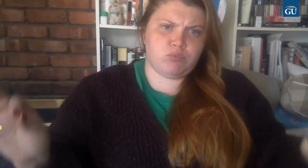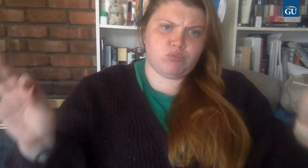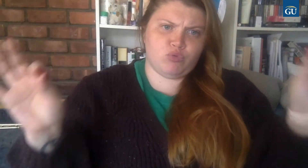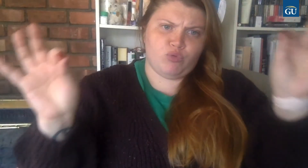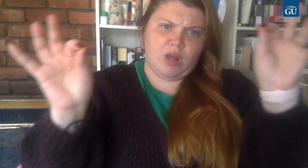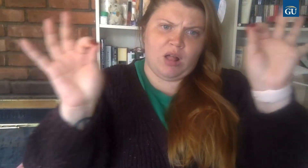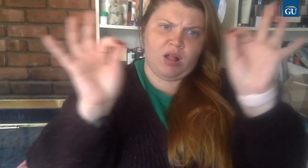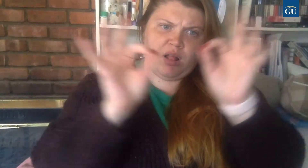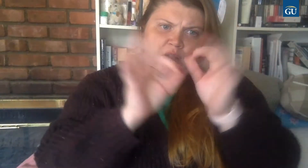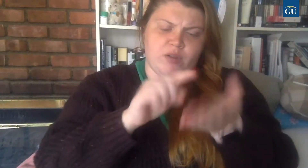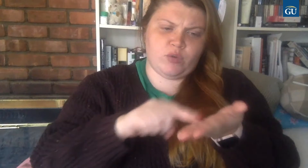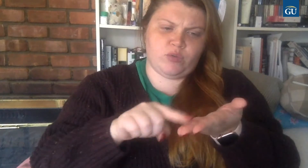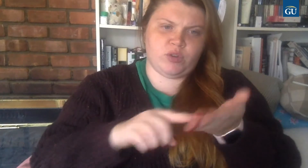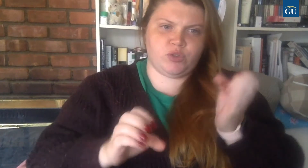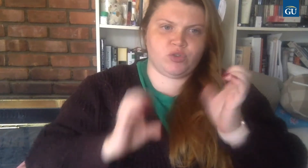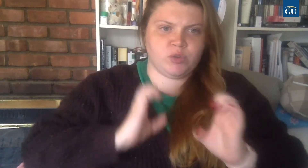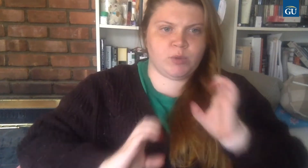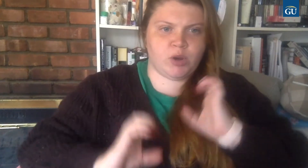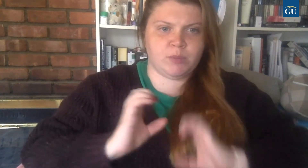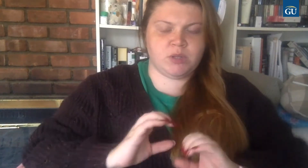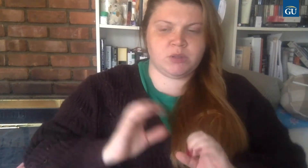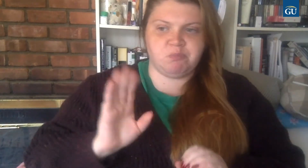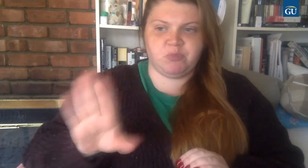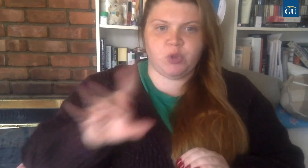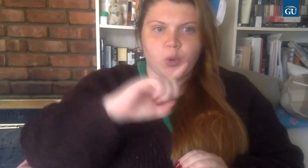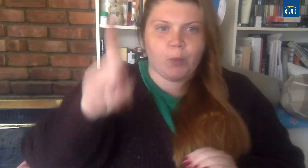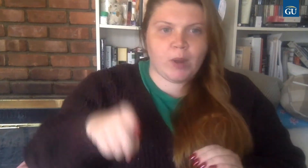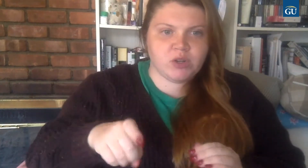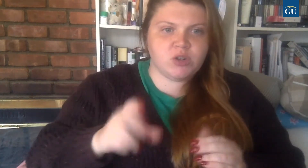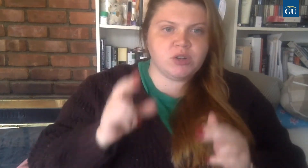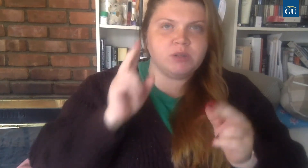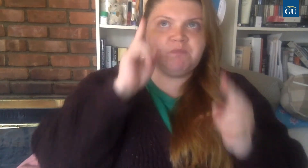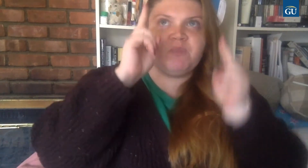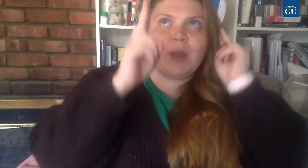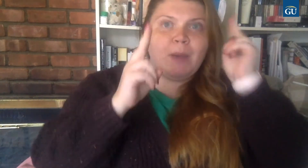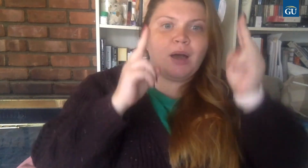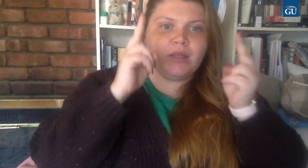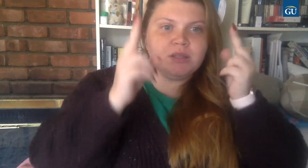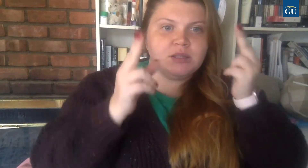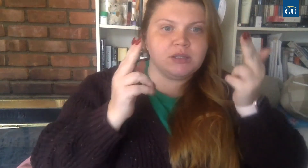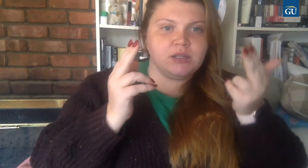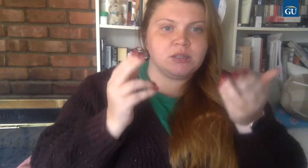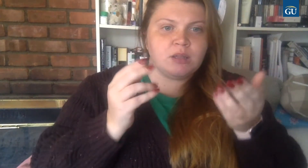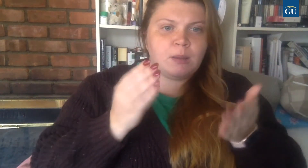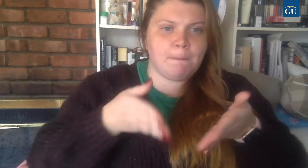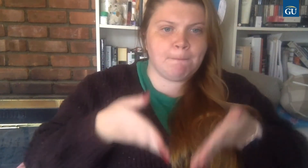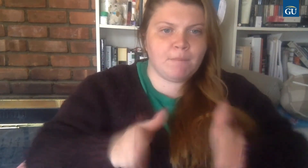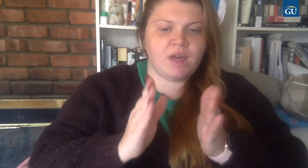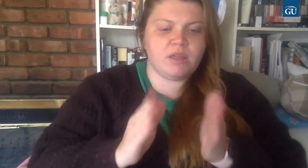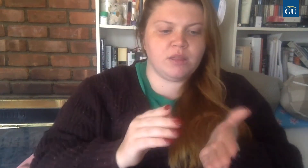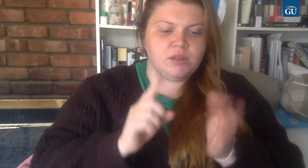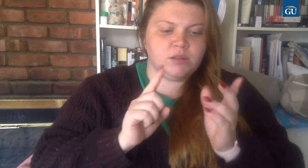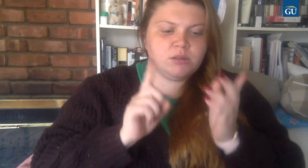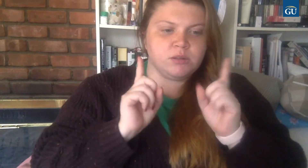relevant research experiments. Questions, hypotheses, methods, results.